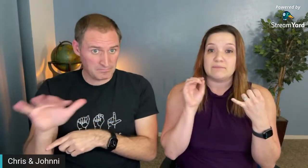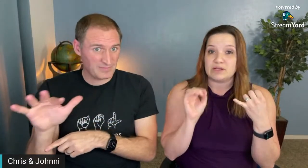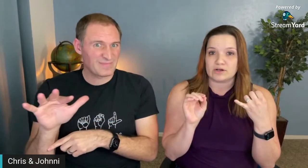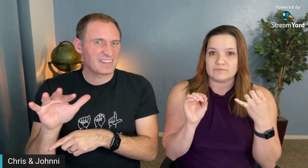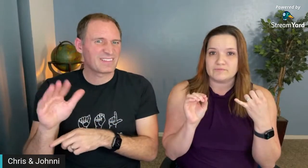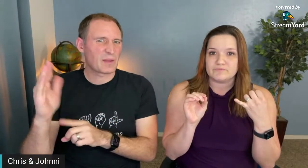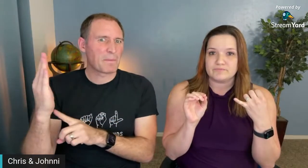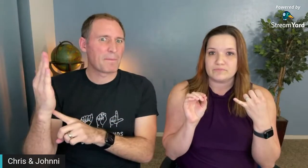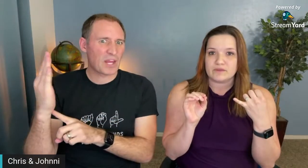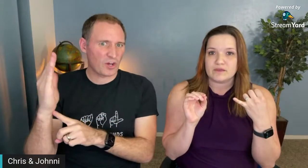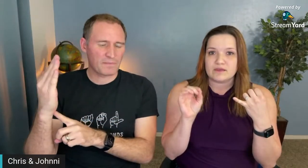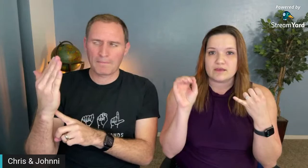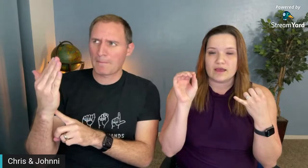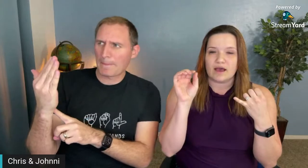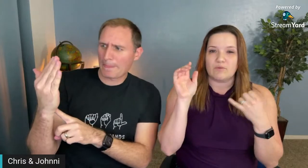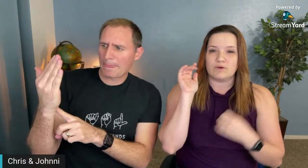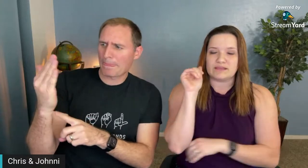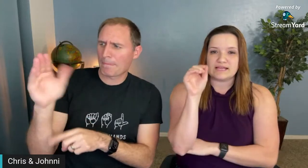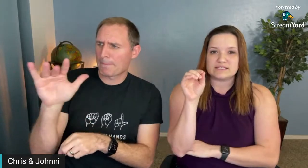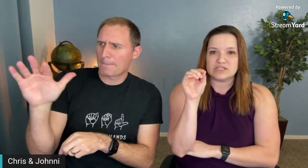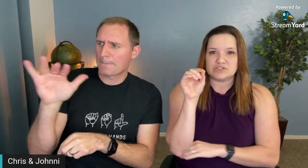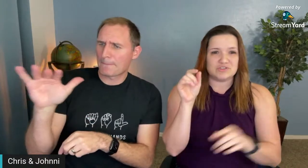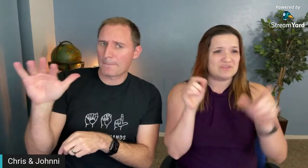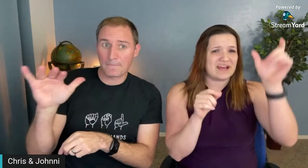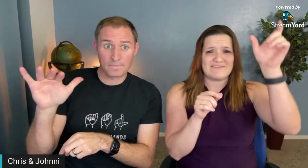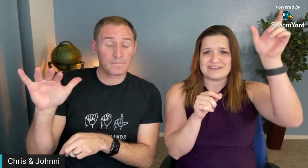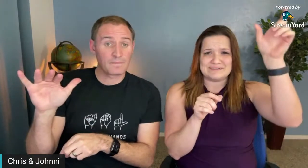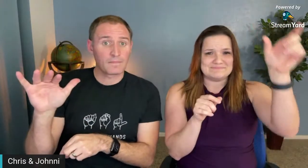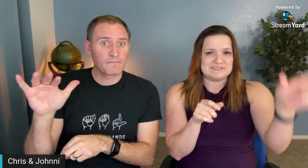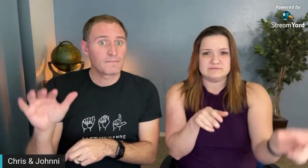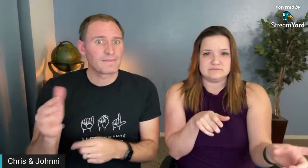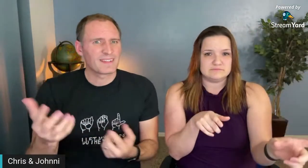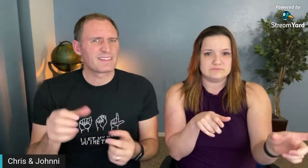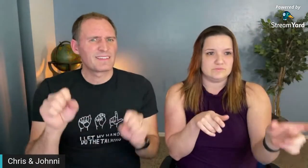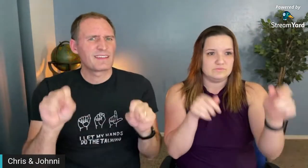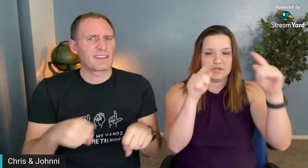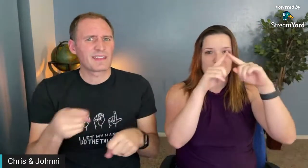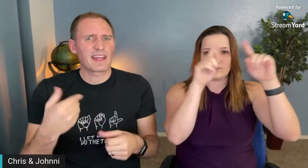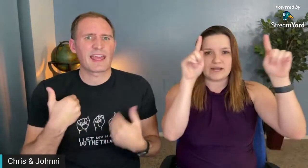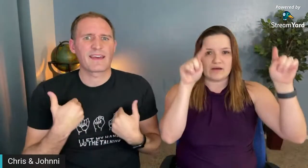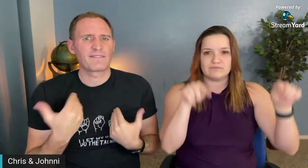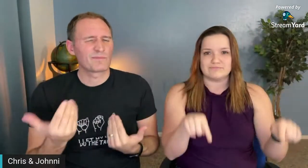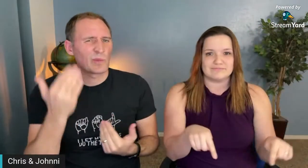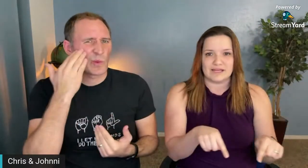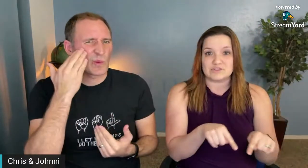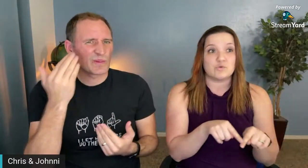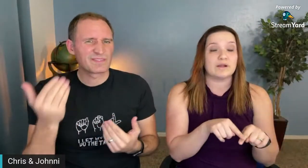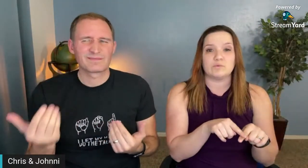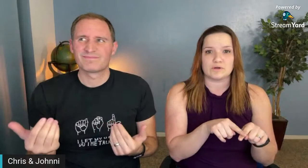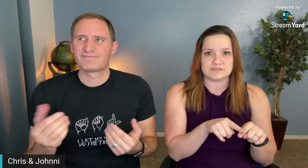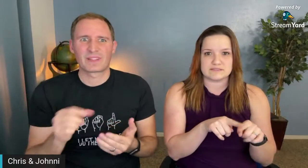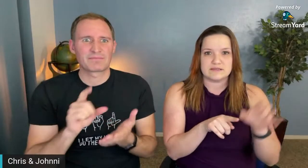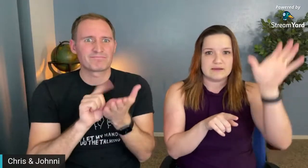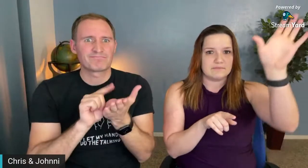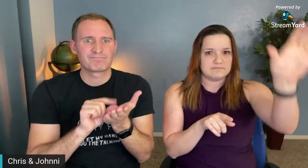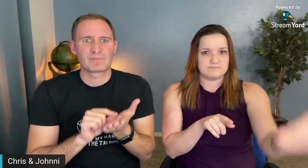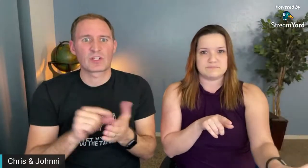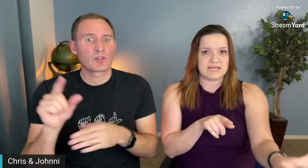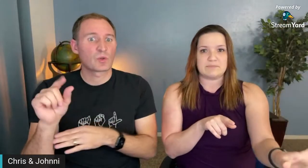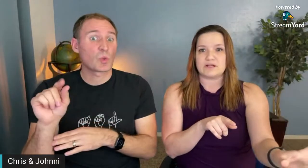mirror. What that's going to do, you can have you can print out like 20 words, tape it onto the